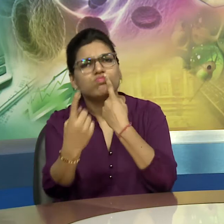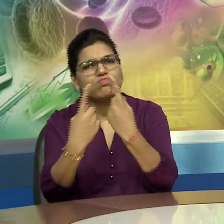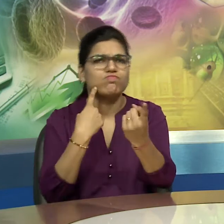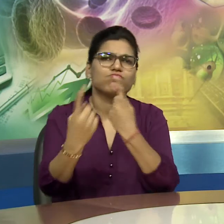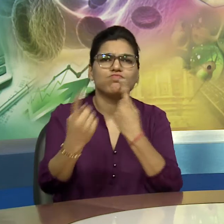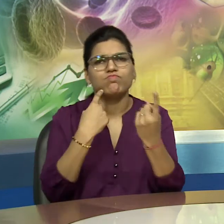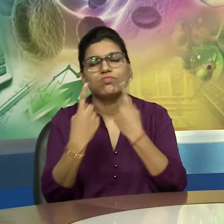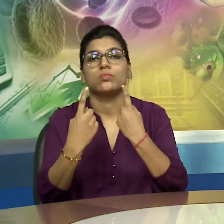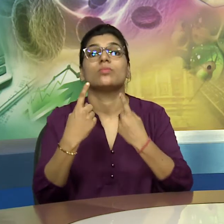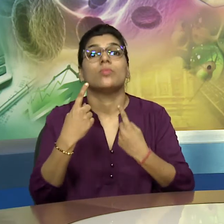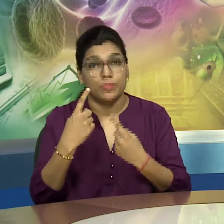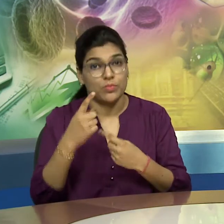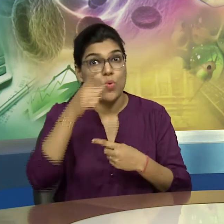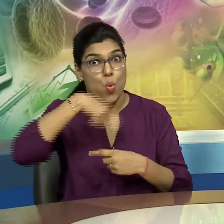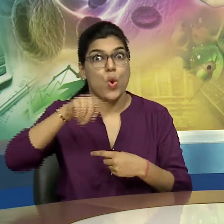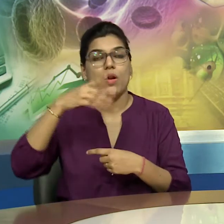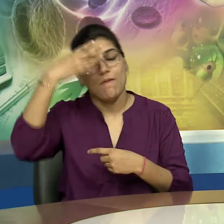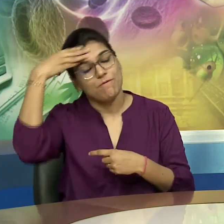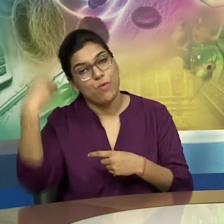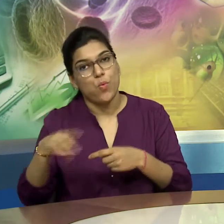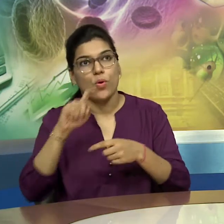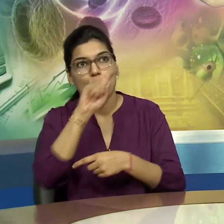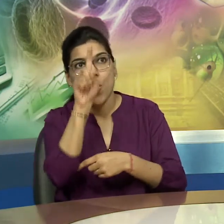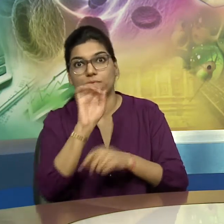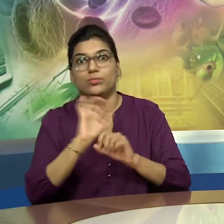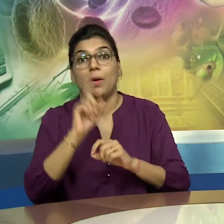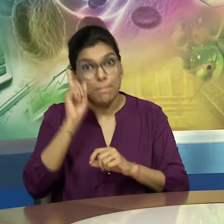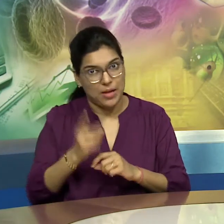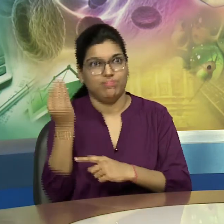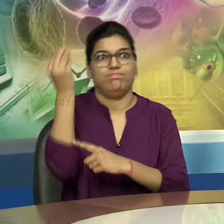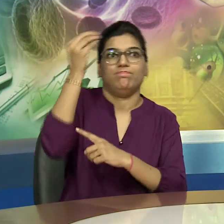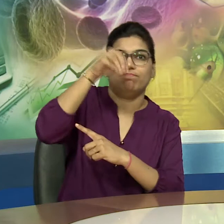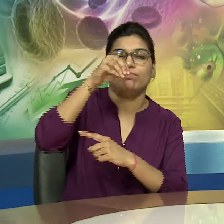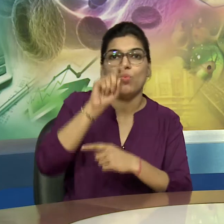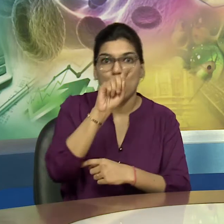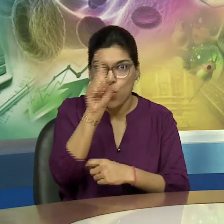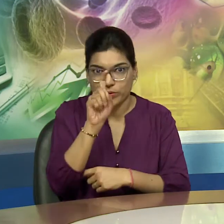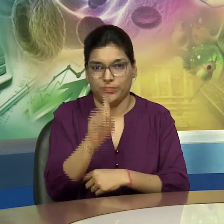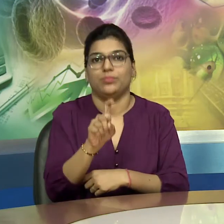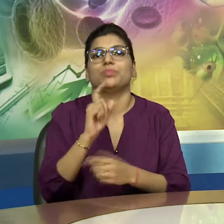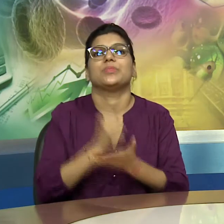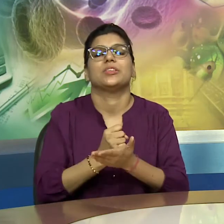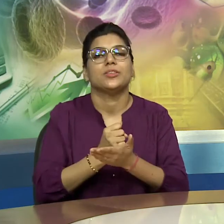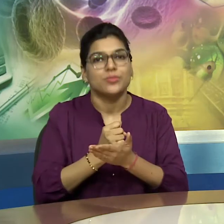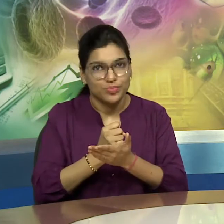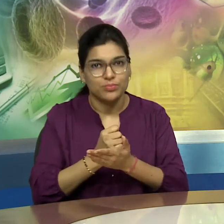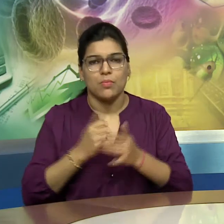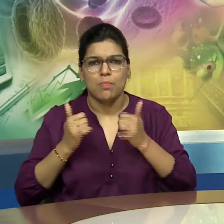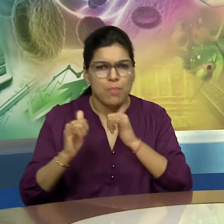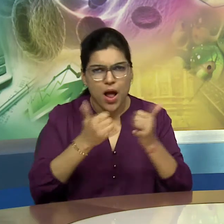a question. It is like a normal conversation. So, you need to put a question mark to make